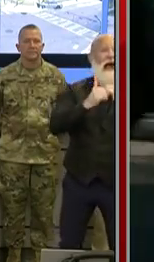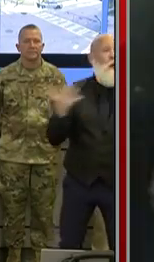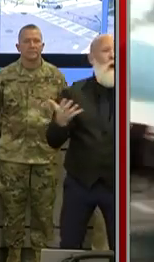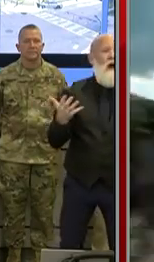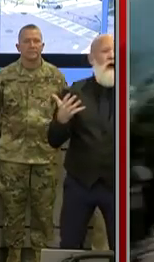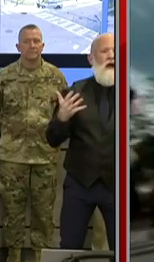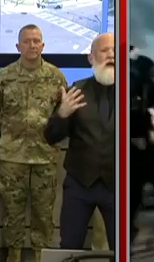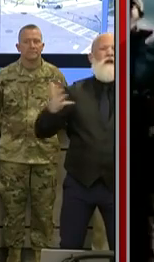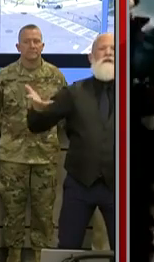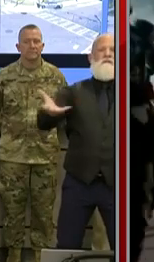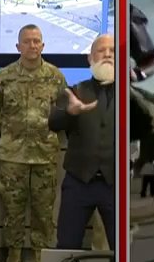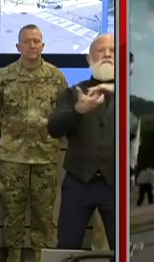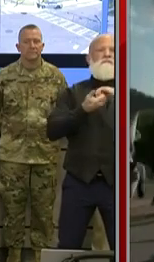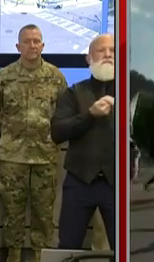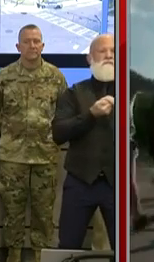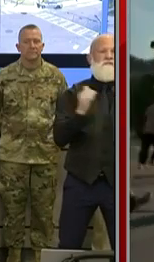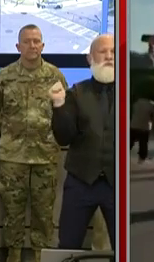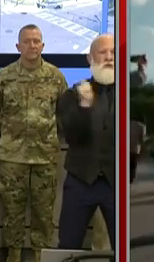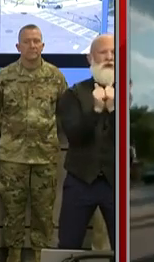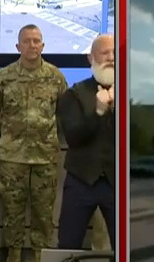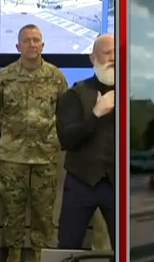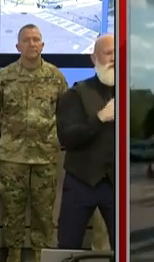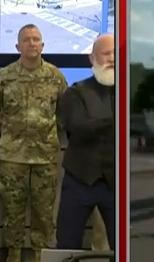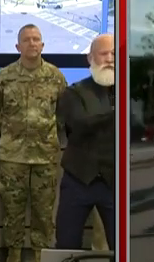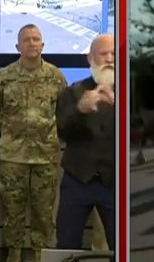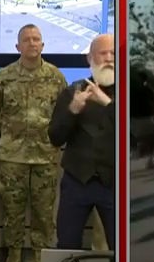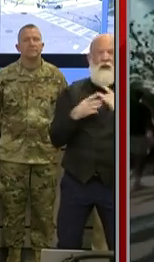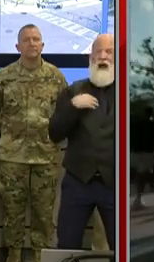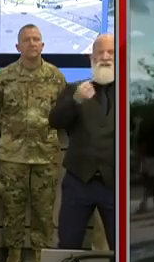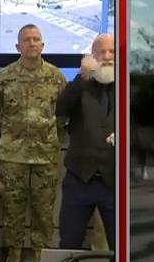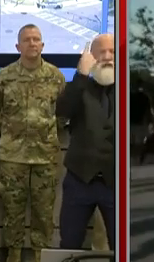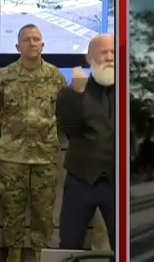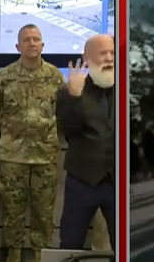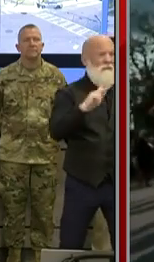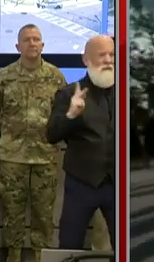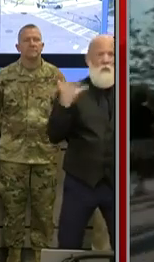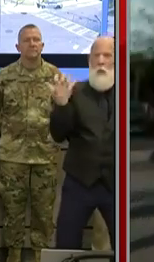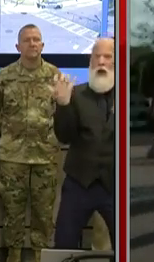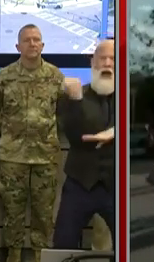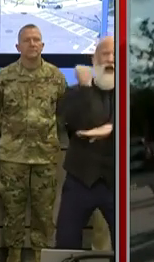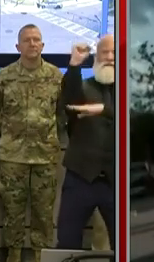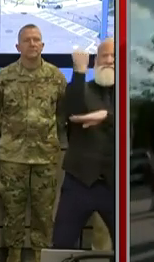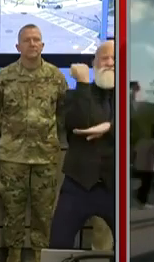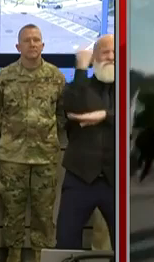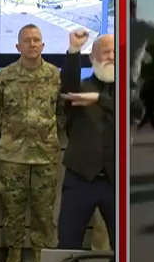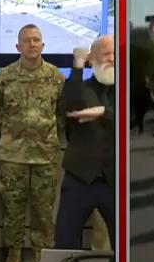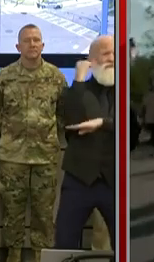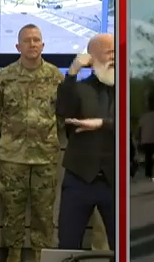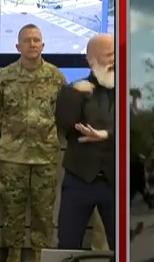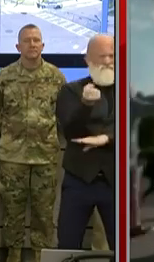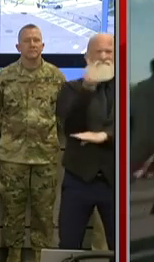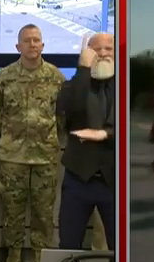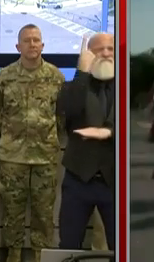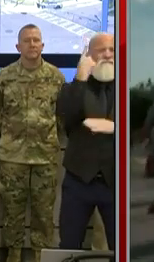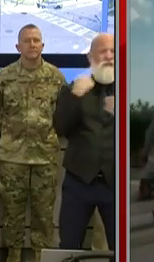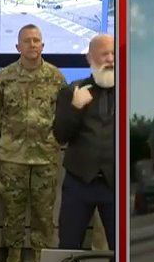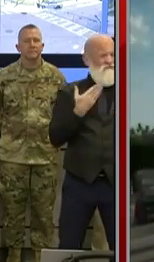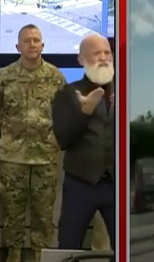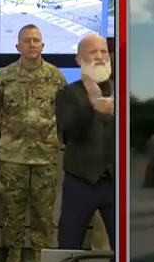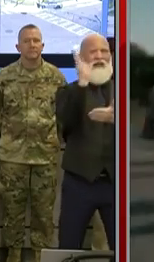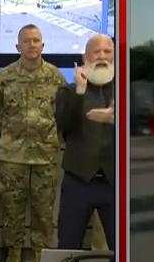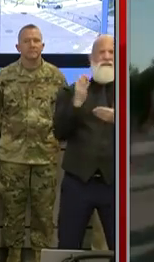I know that most are trying to protest in a productive way without compromising the safety of